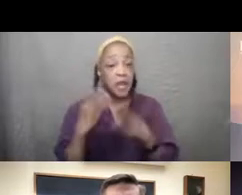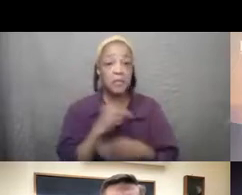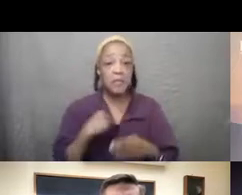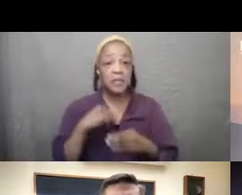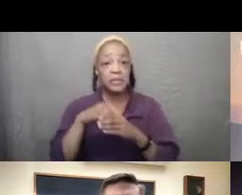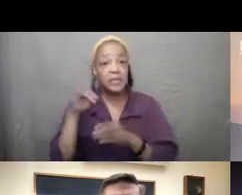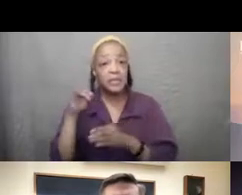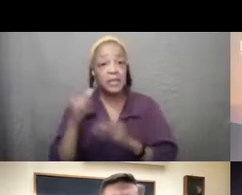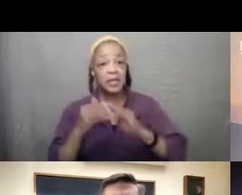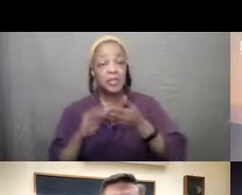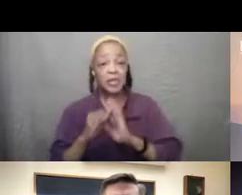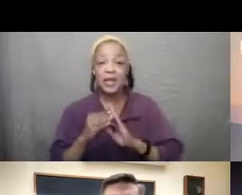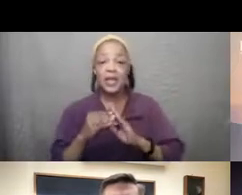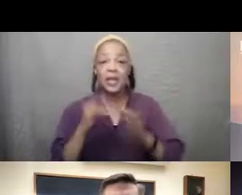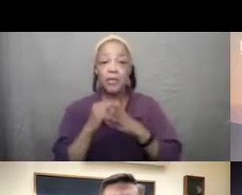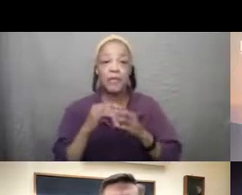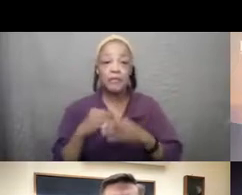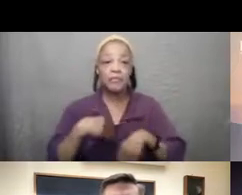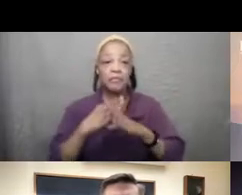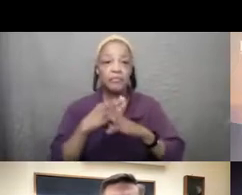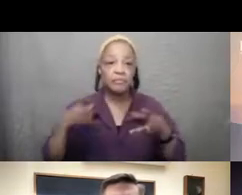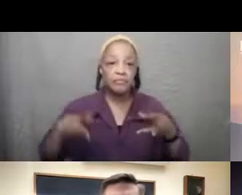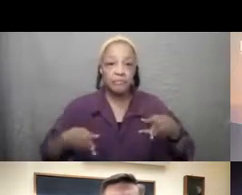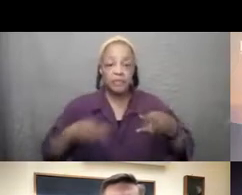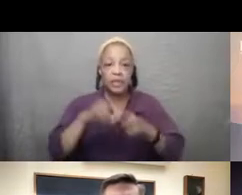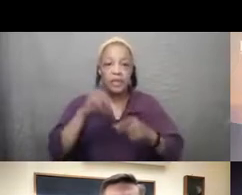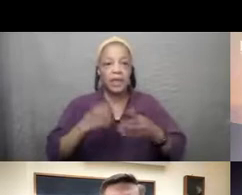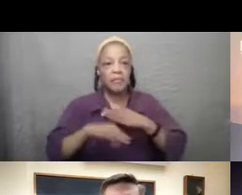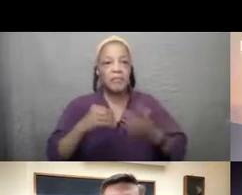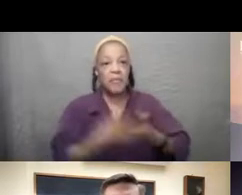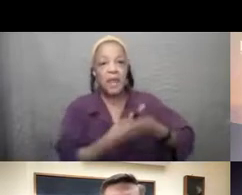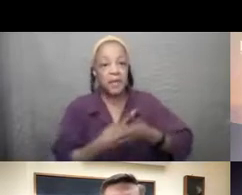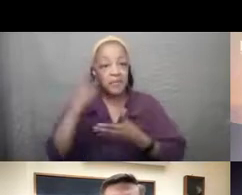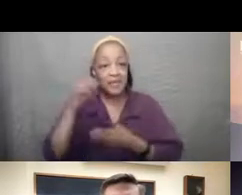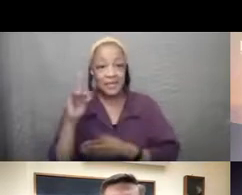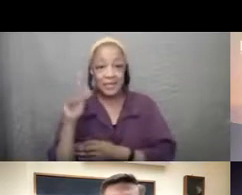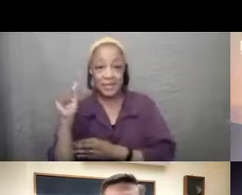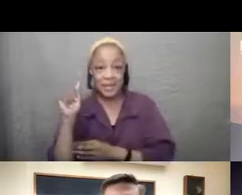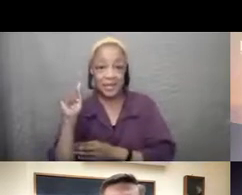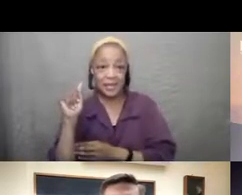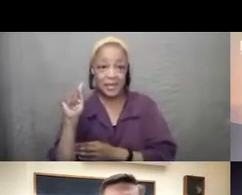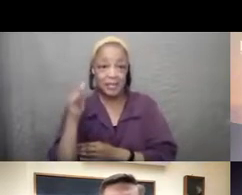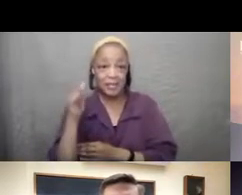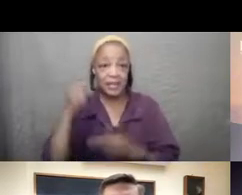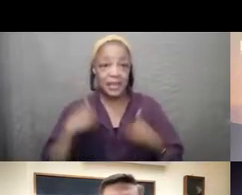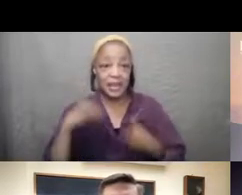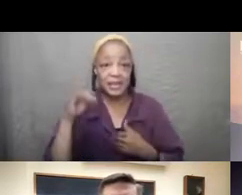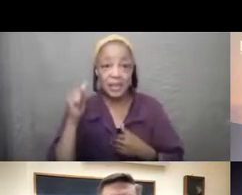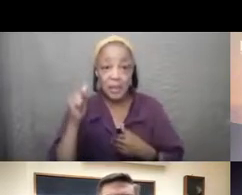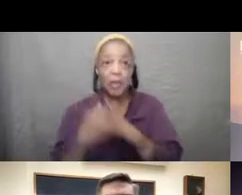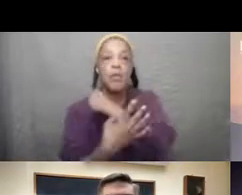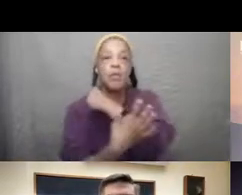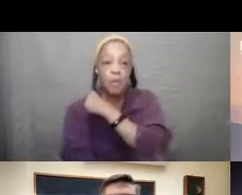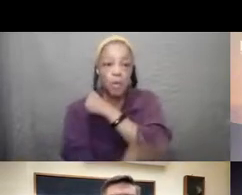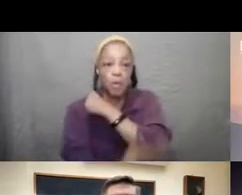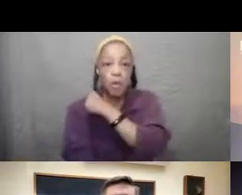involuntarily sterilized and institutionalized on the basis of disability, but really because they were disabled or poor or culturally or